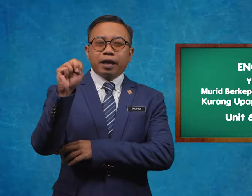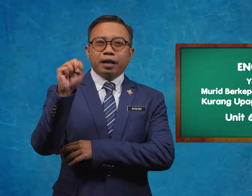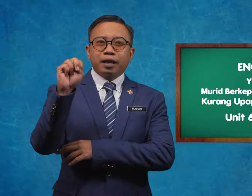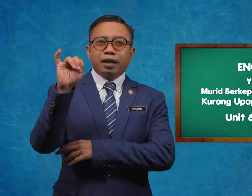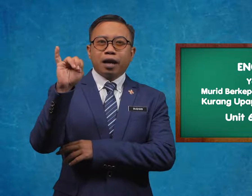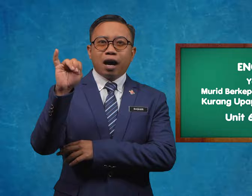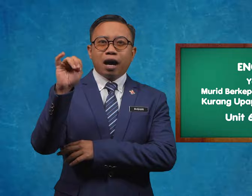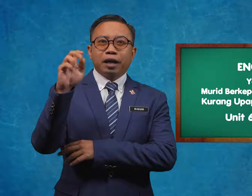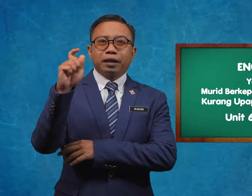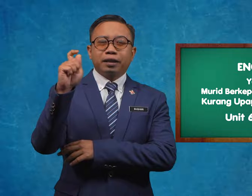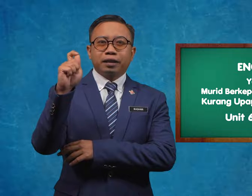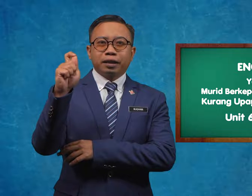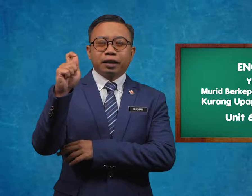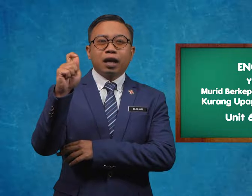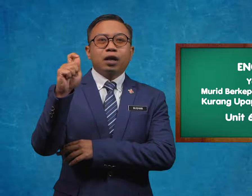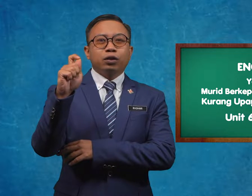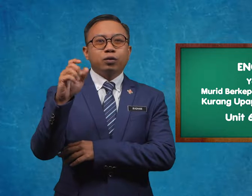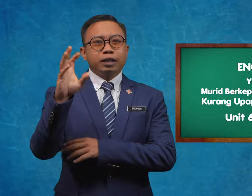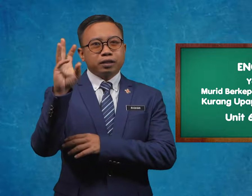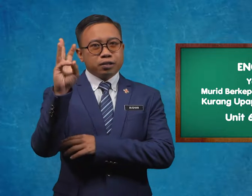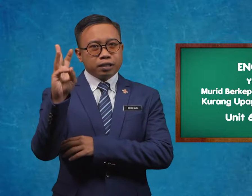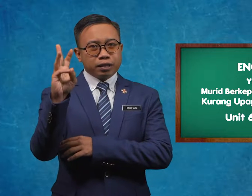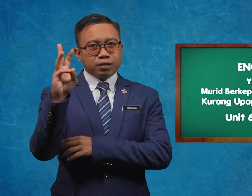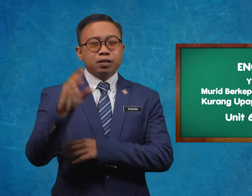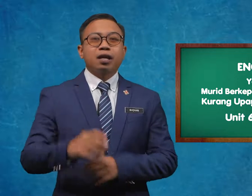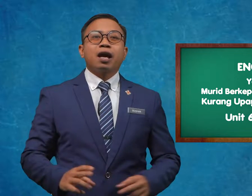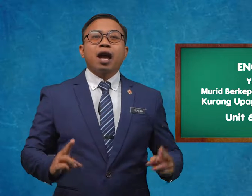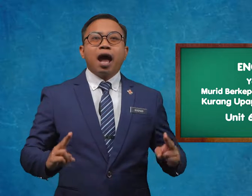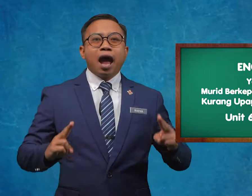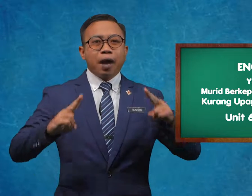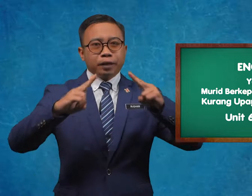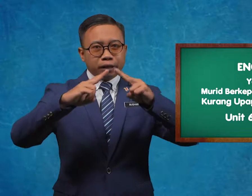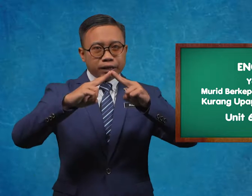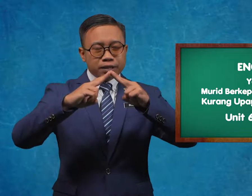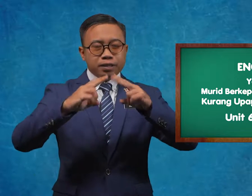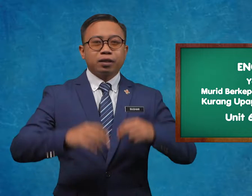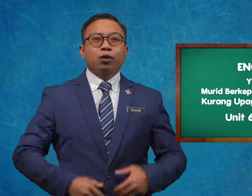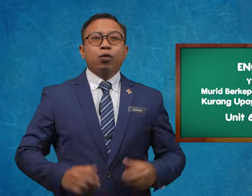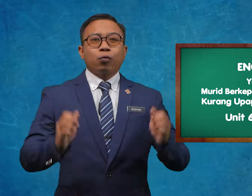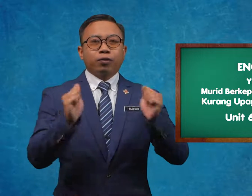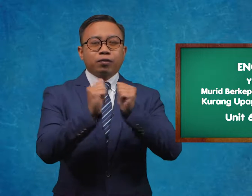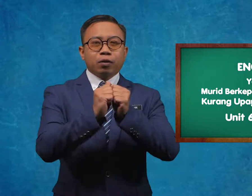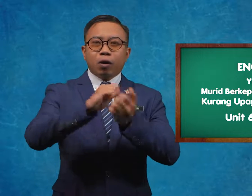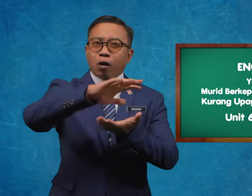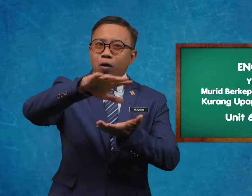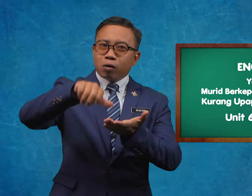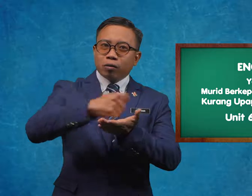N I T Unit 6 Habitat with all